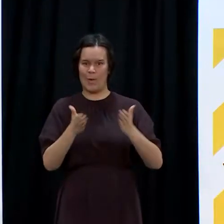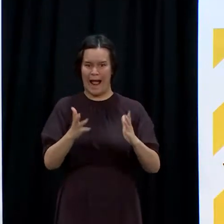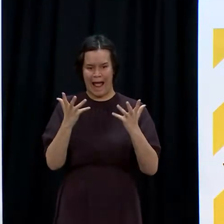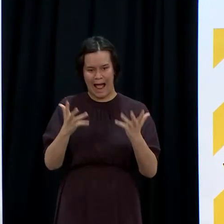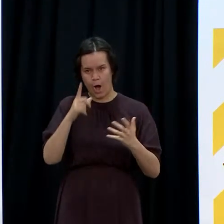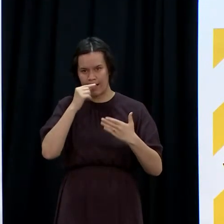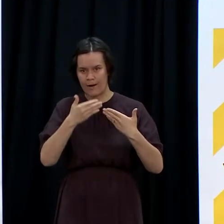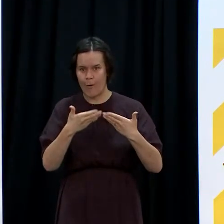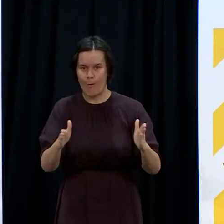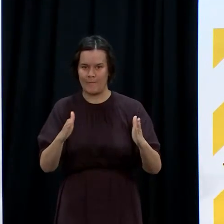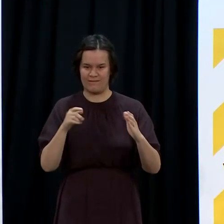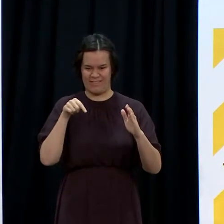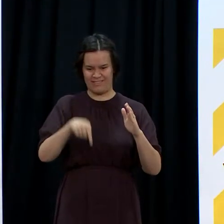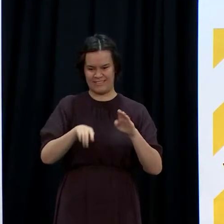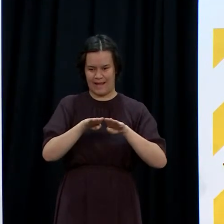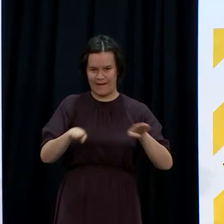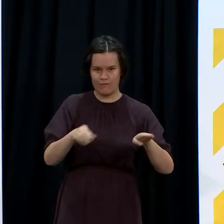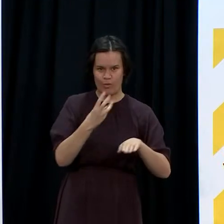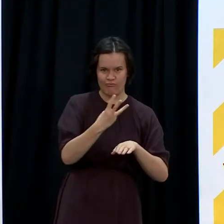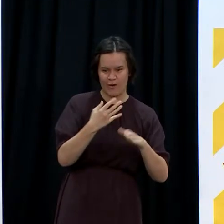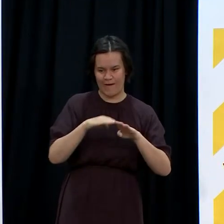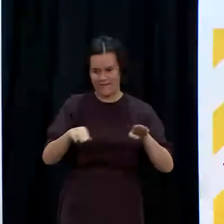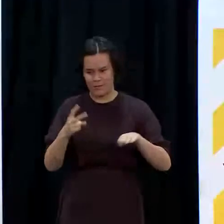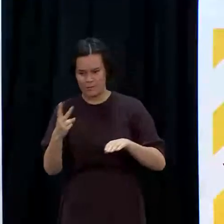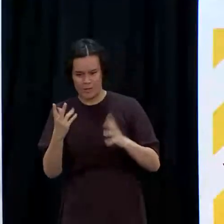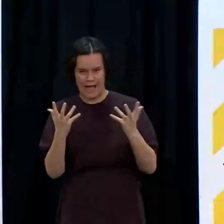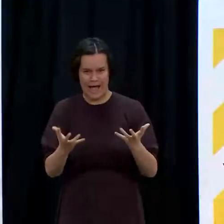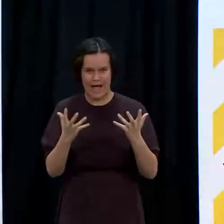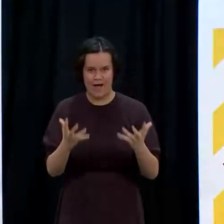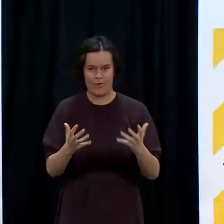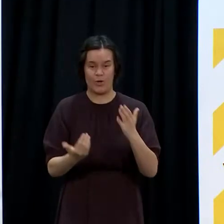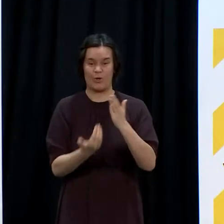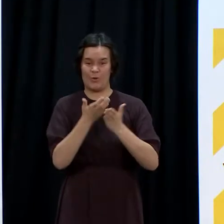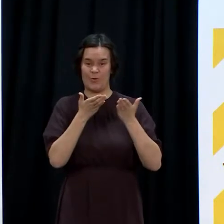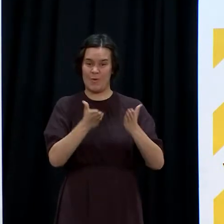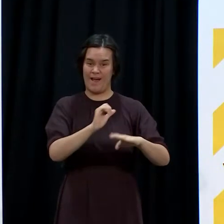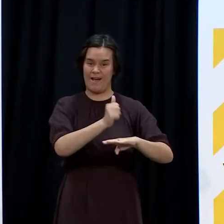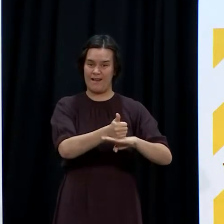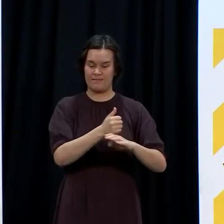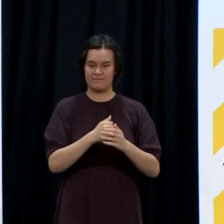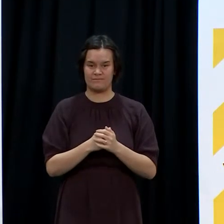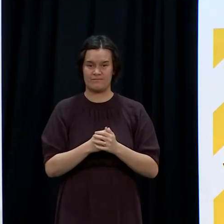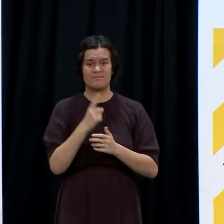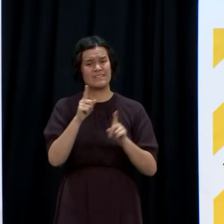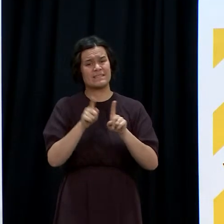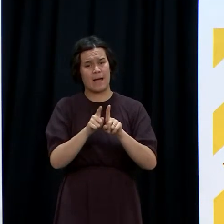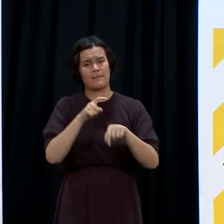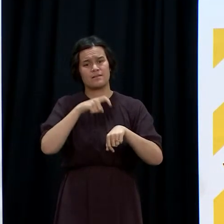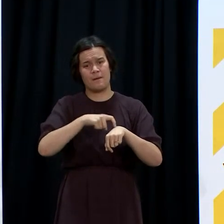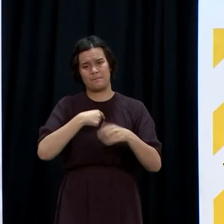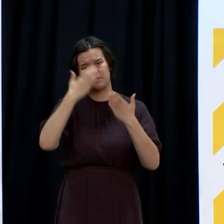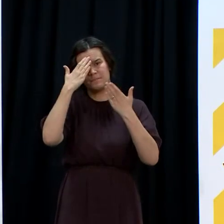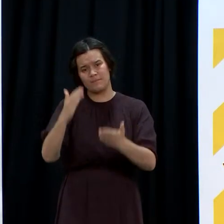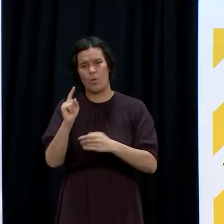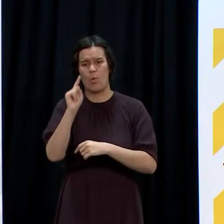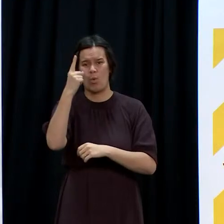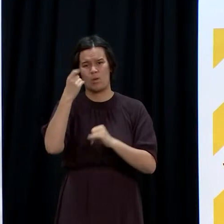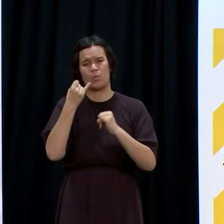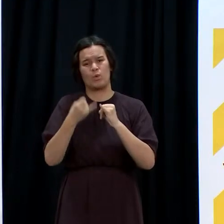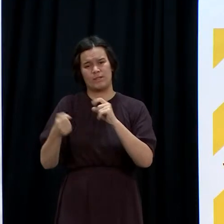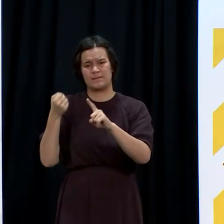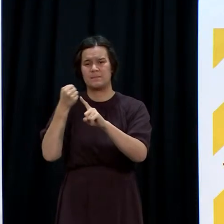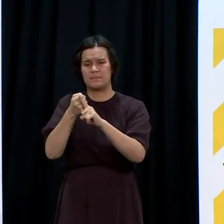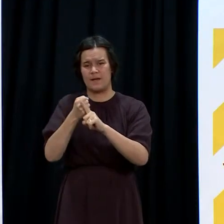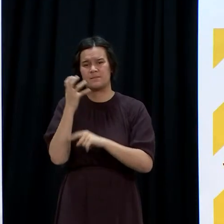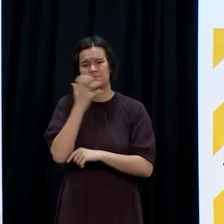strange world. I particularly want to thank those businesses in Auckland who are doing it tough for the rest of the country. We know that it is